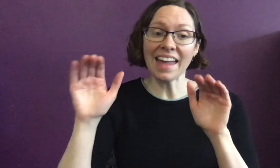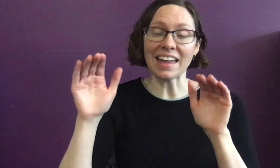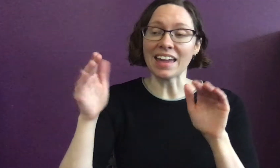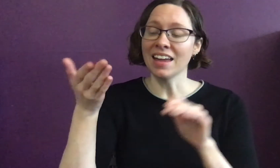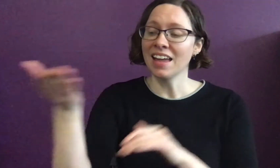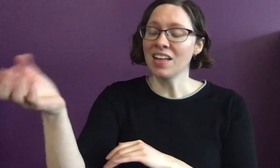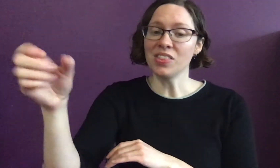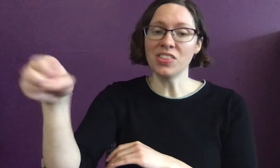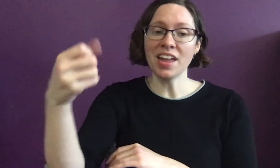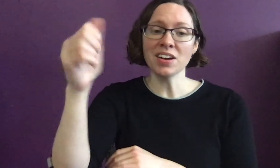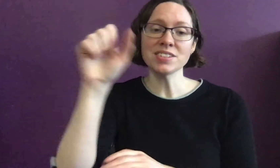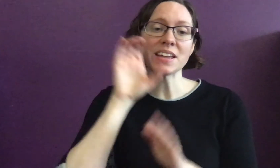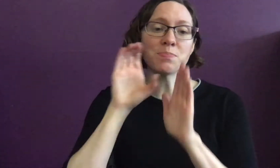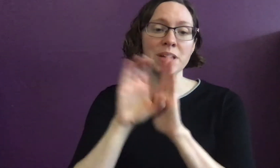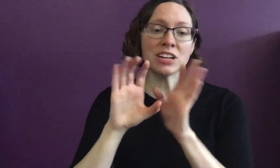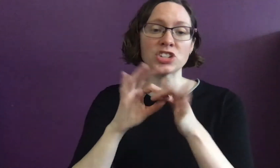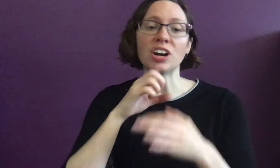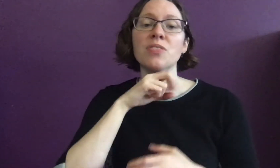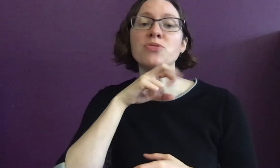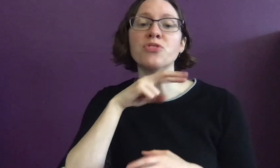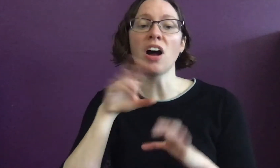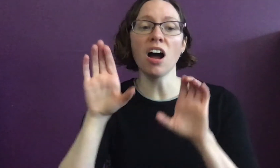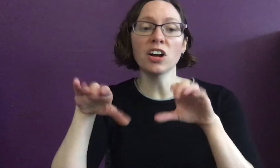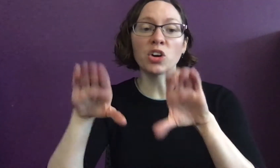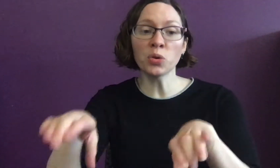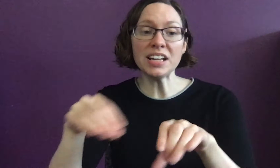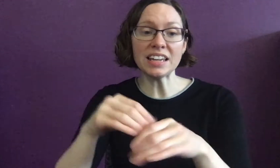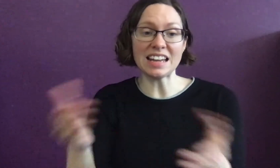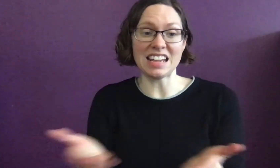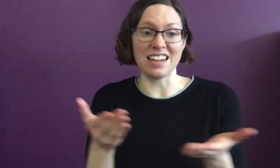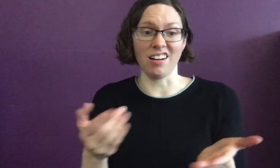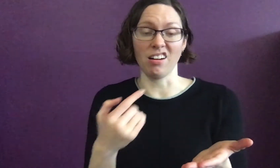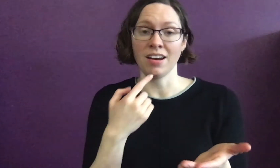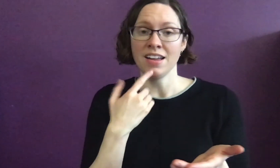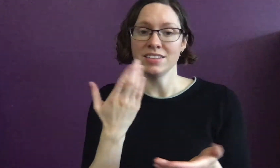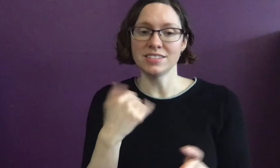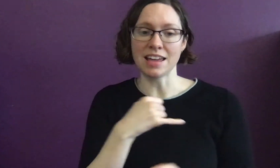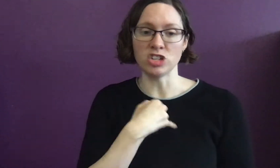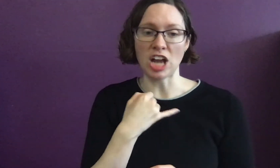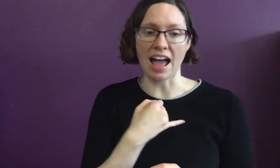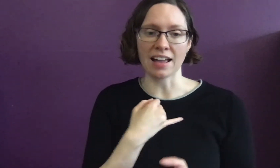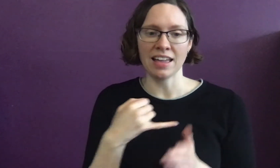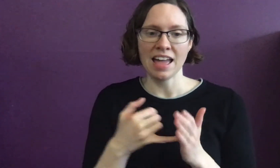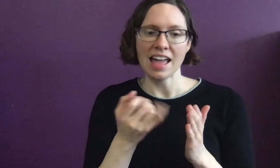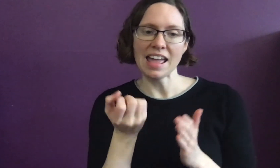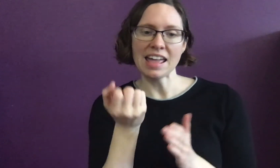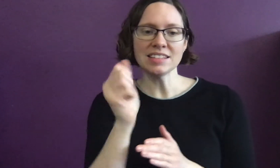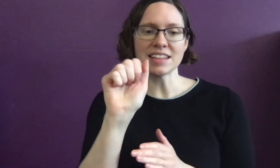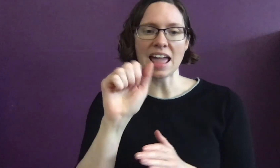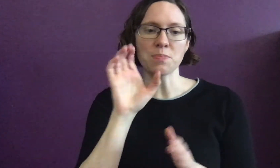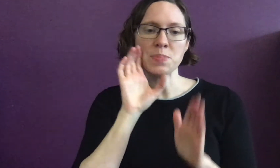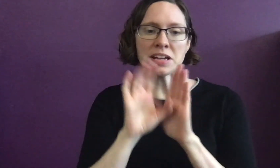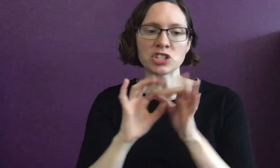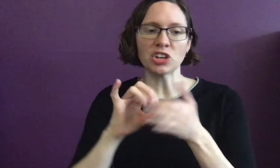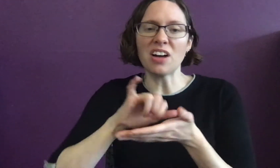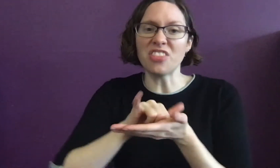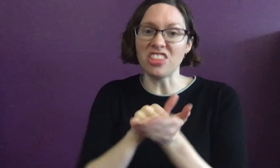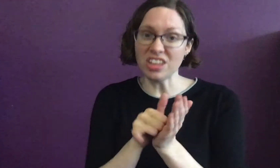"Hey, there's a picture of Frog Creek in here," said Jack. "It's a picture of